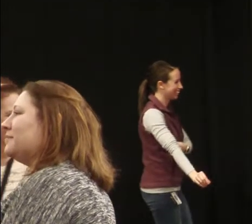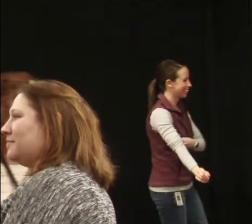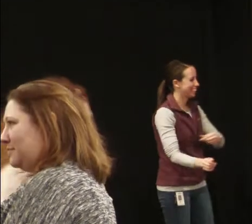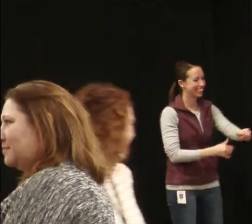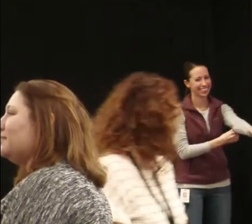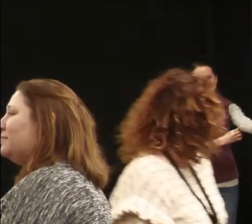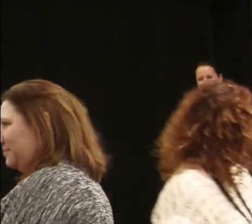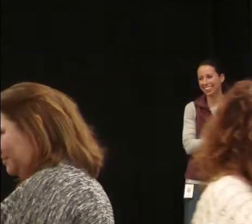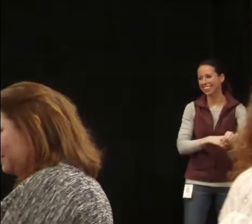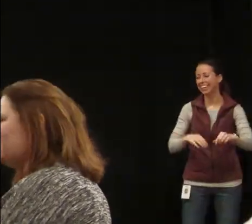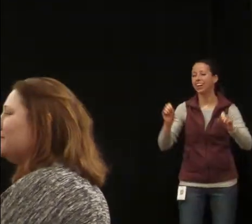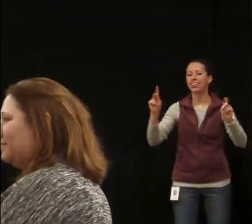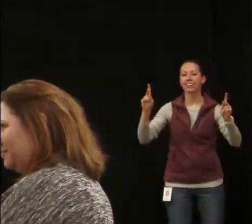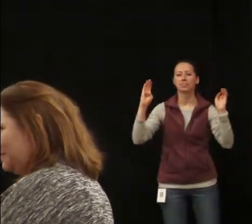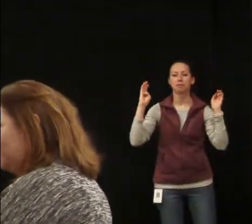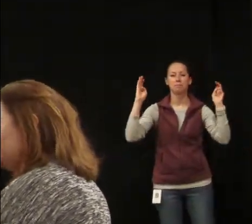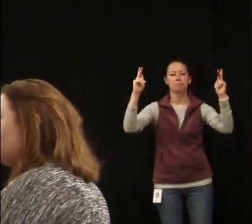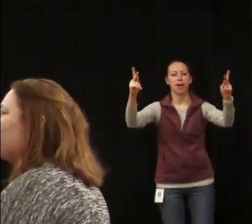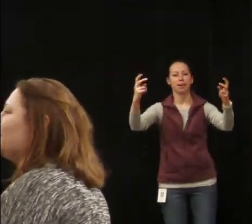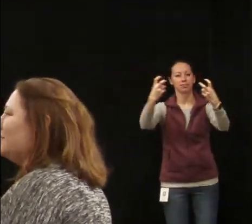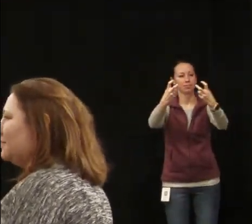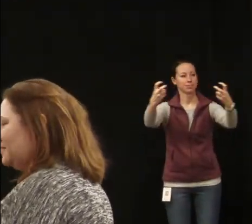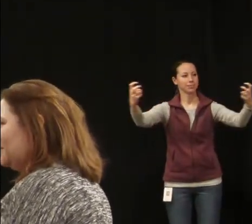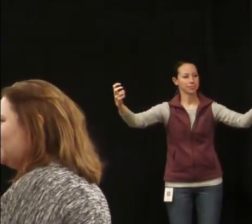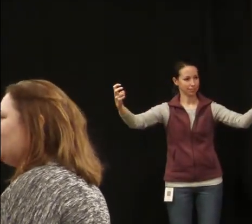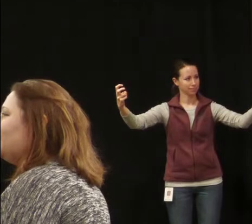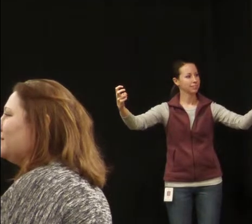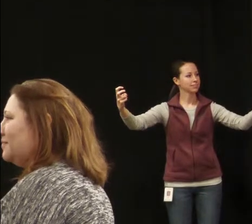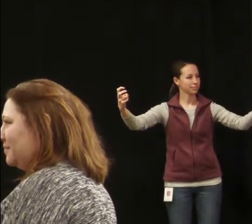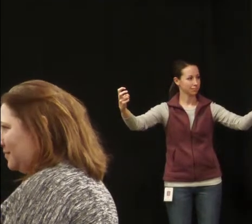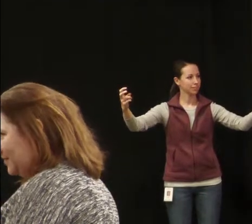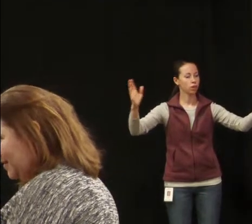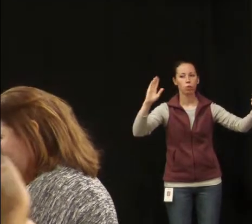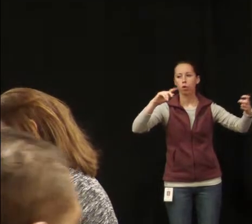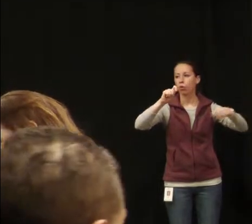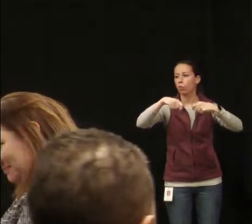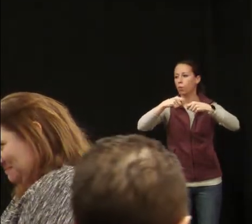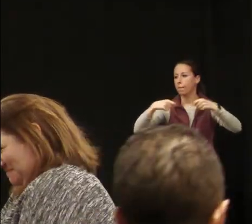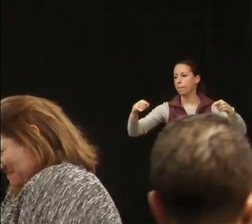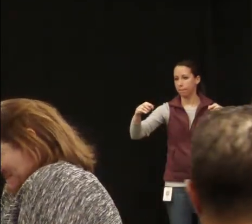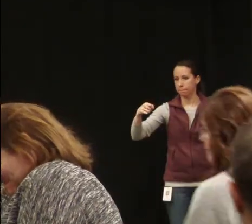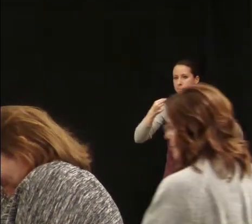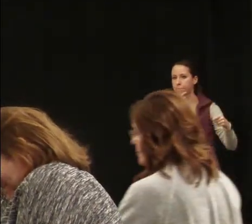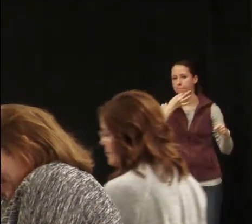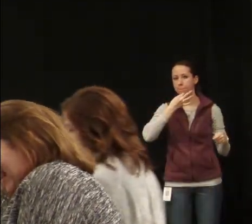you'll go back to your seats. We're gonna finish up.